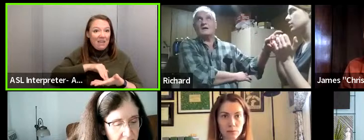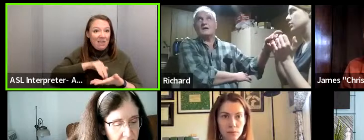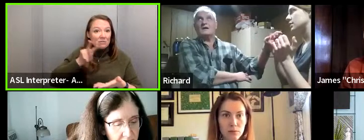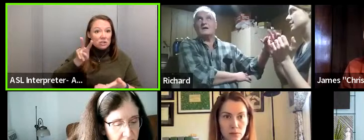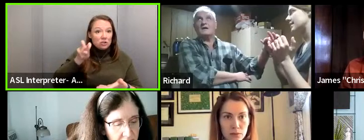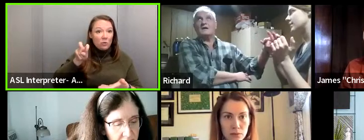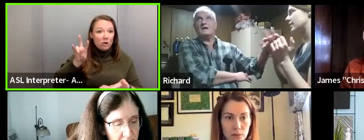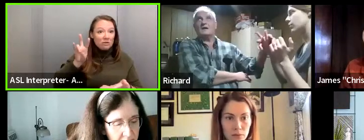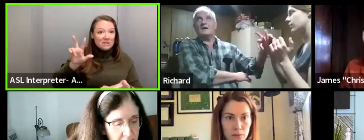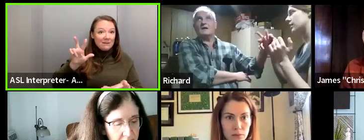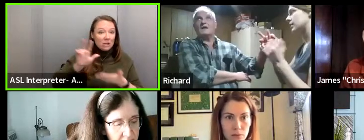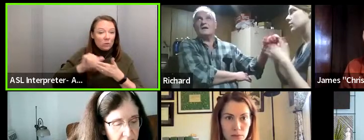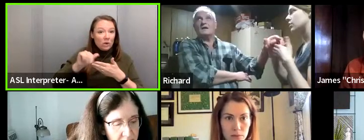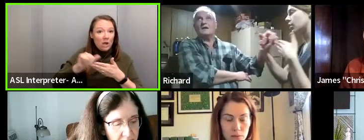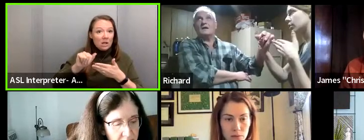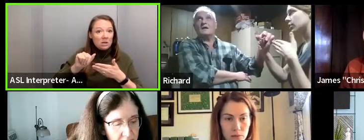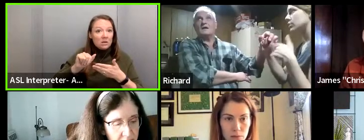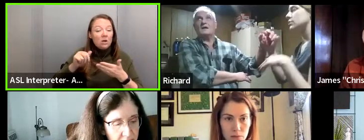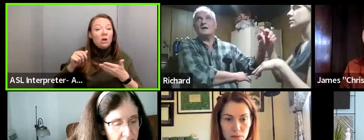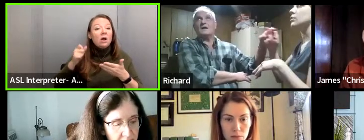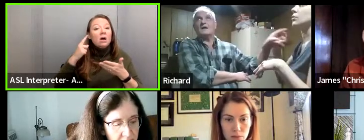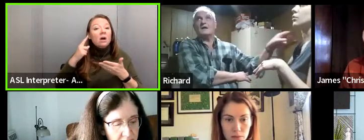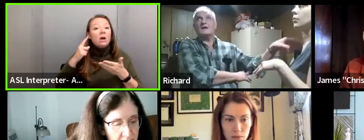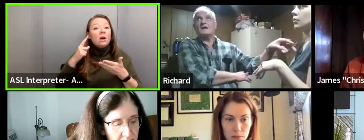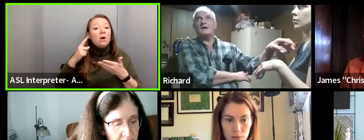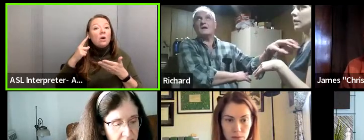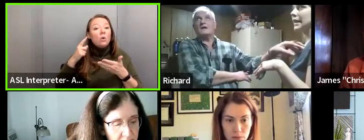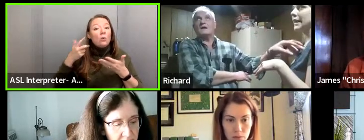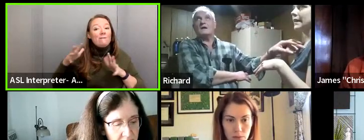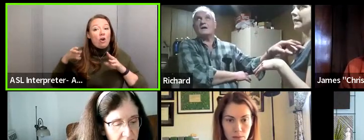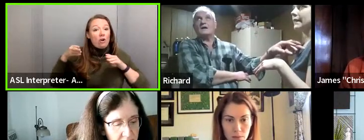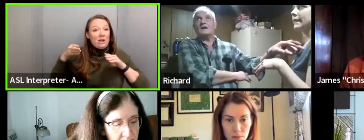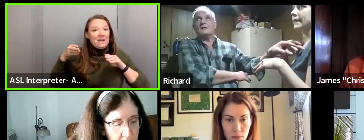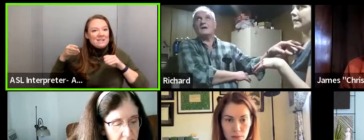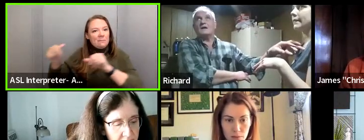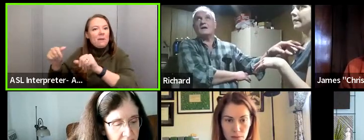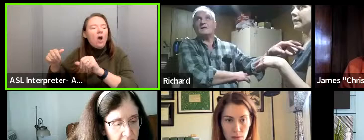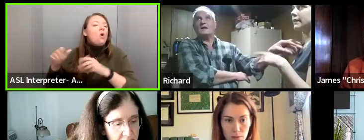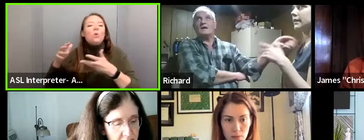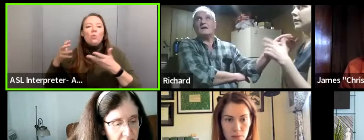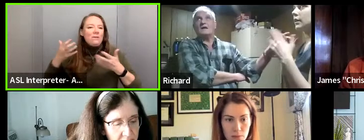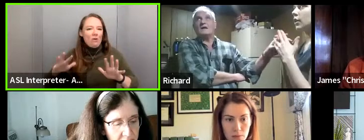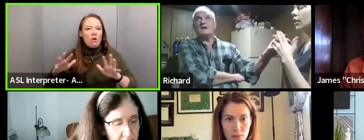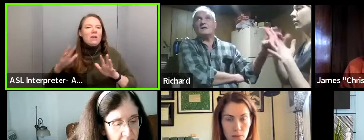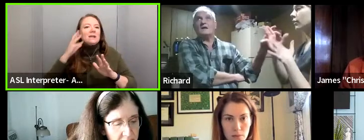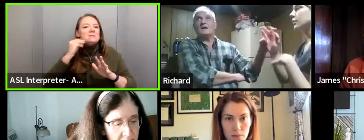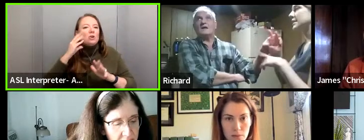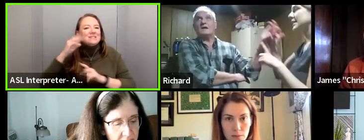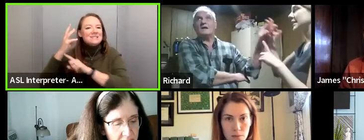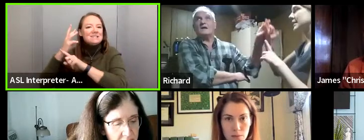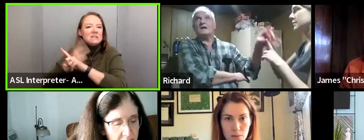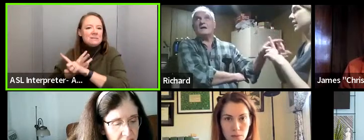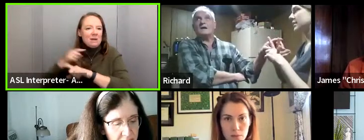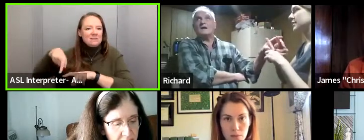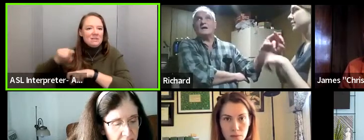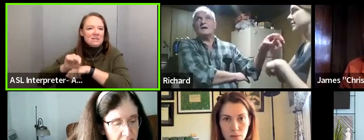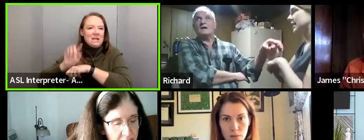$8,273. And we've gone through 6 months of the task force so far.